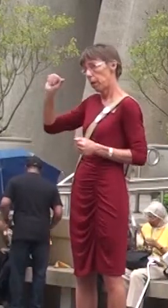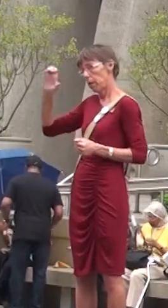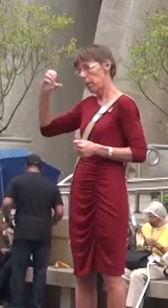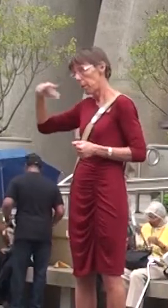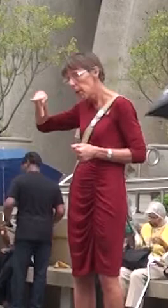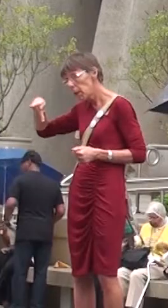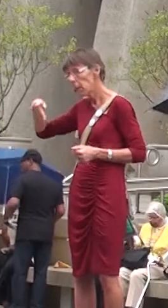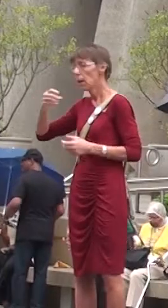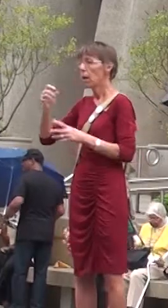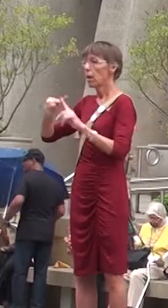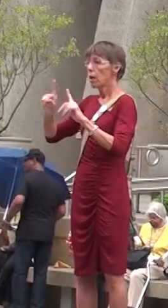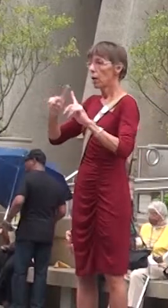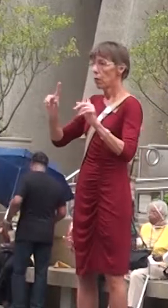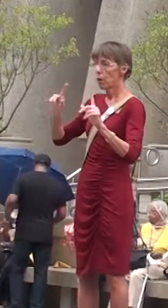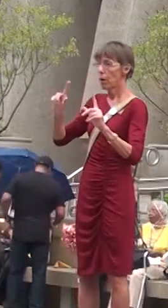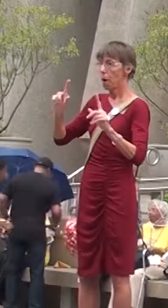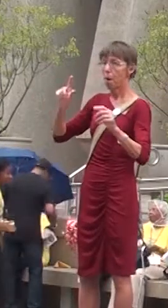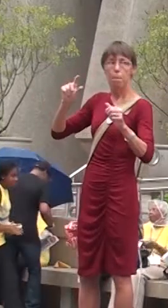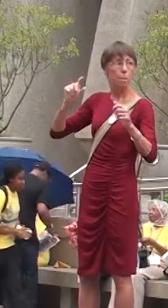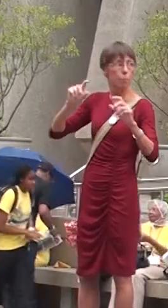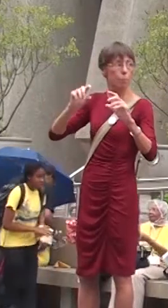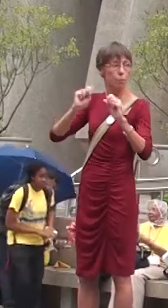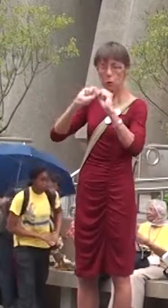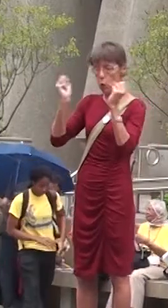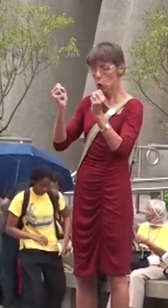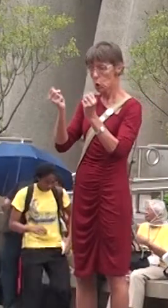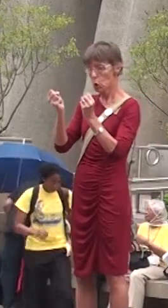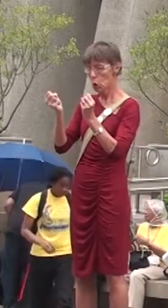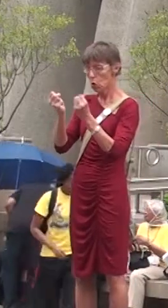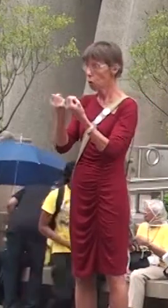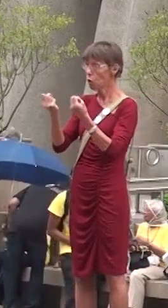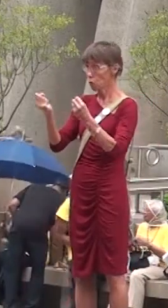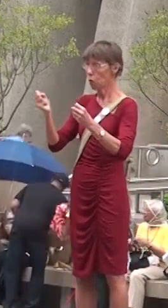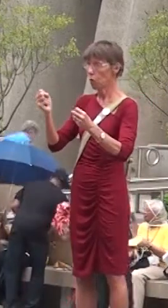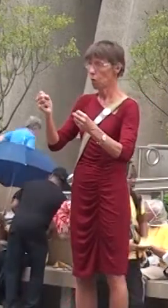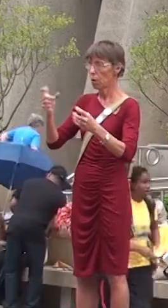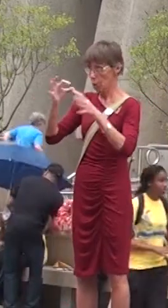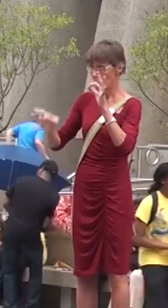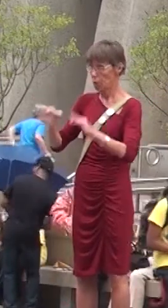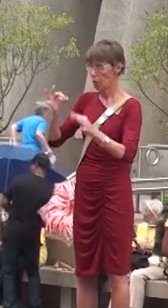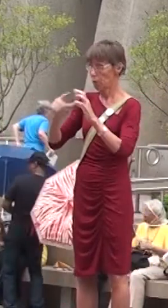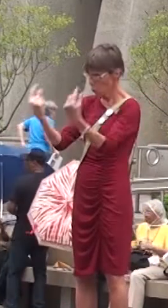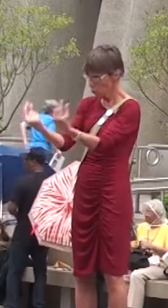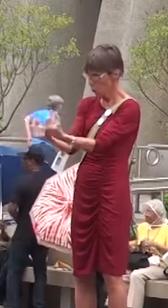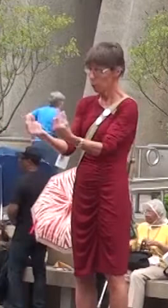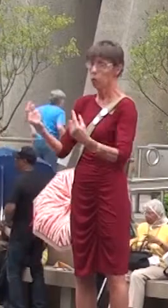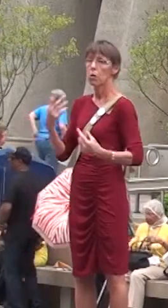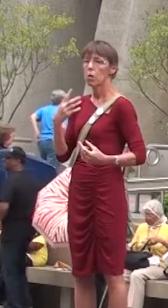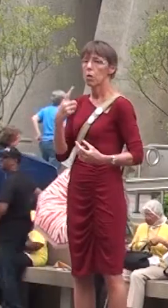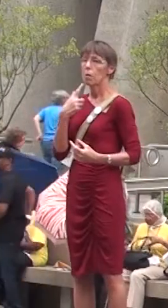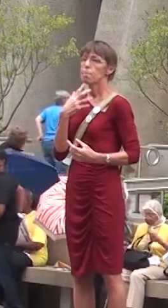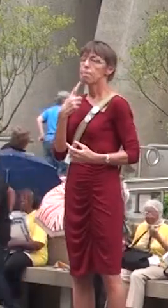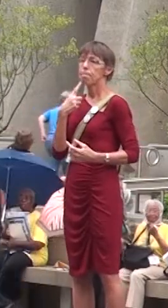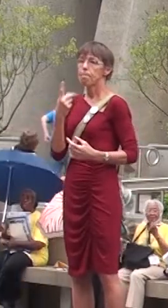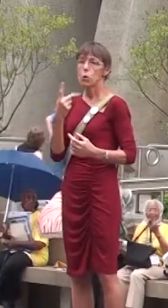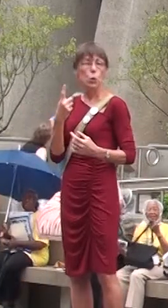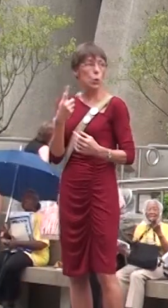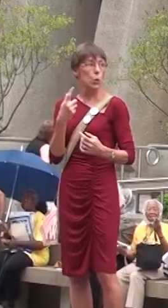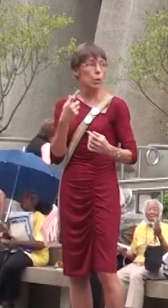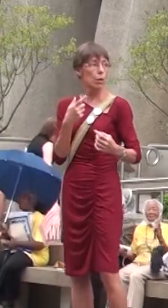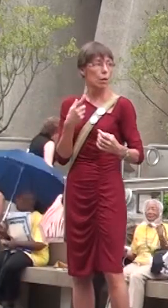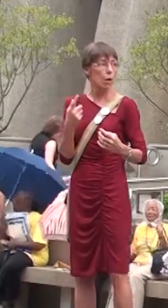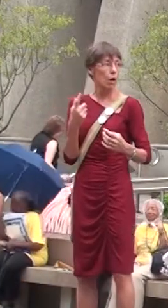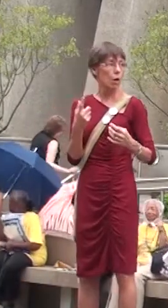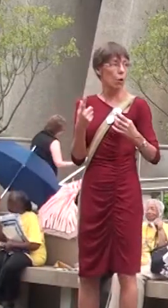other social justice allies to pay tribute to the thousands of women and who marched on Washington